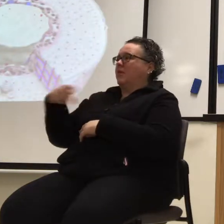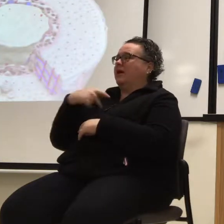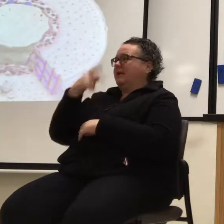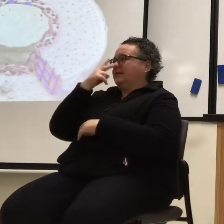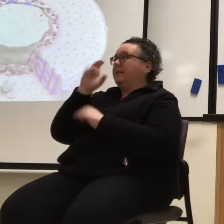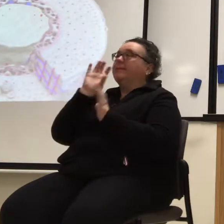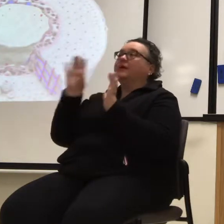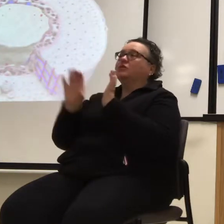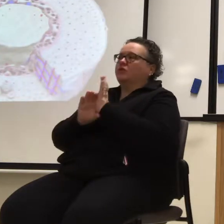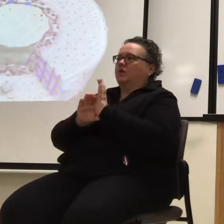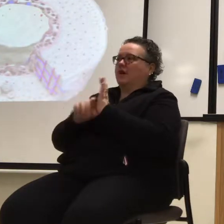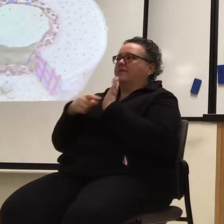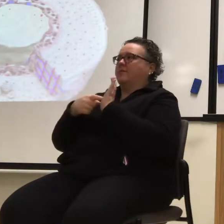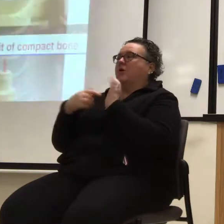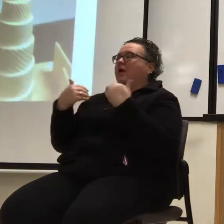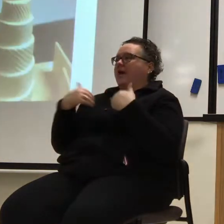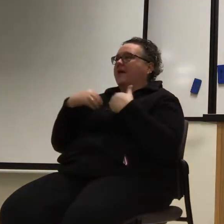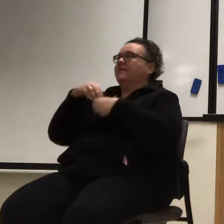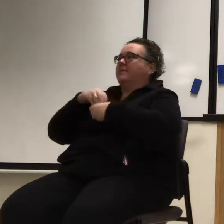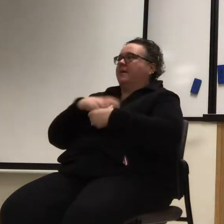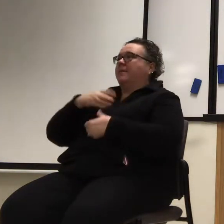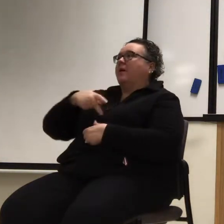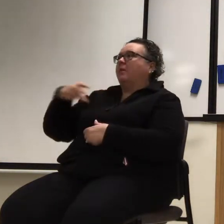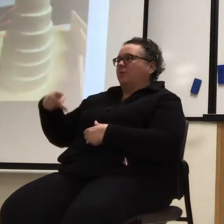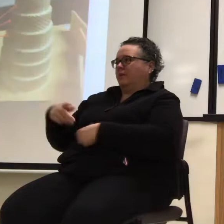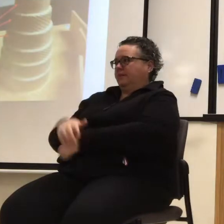have in the PowerPoint slides.